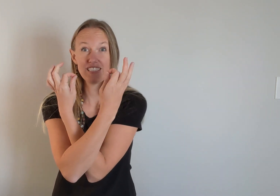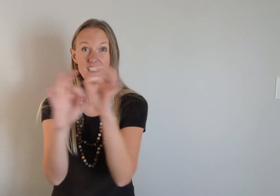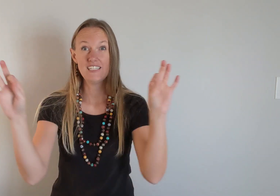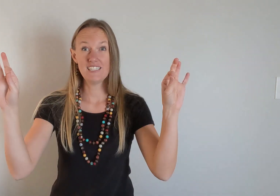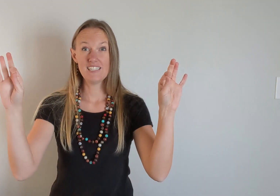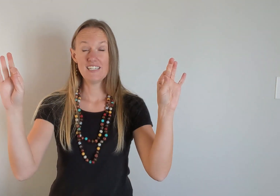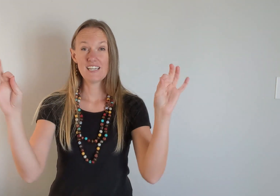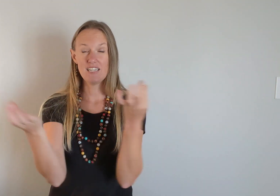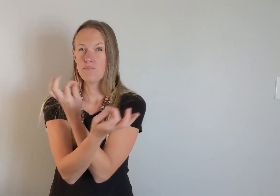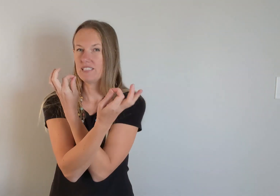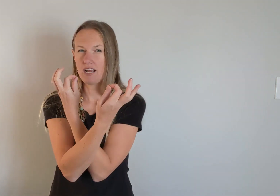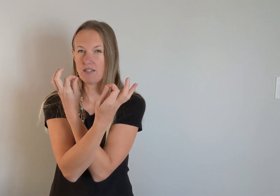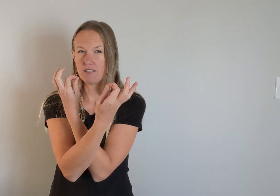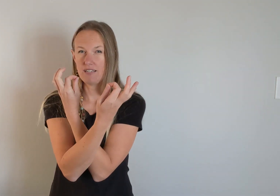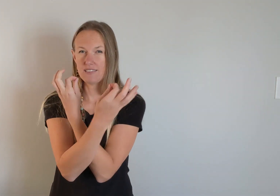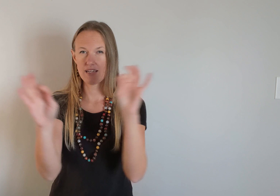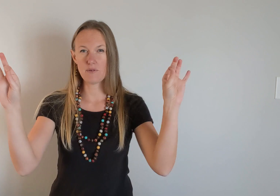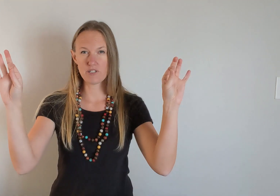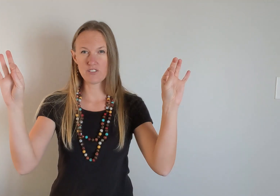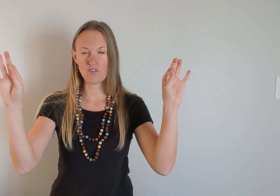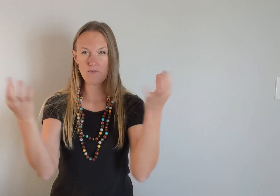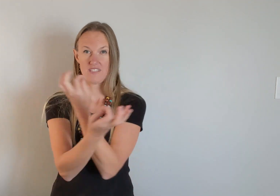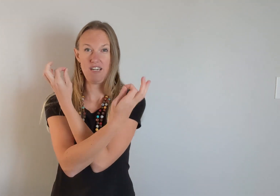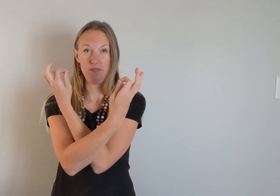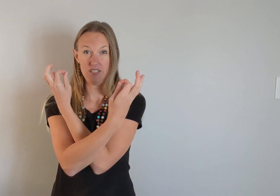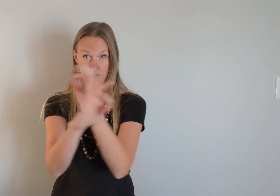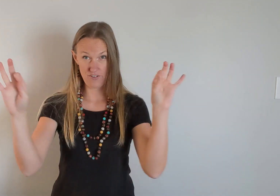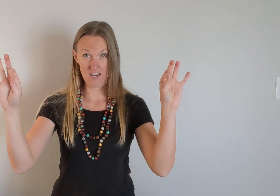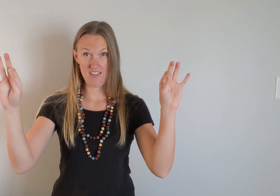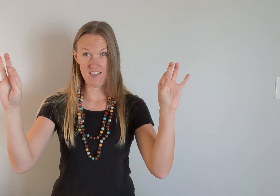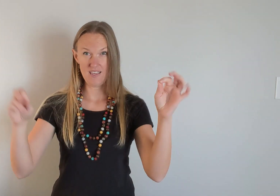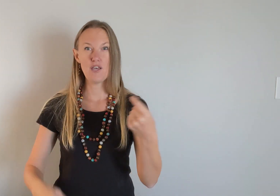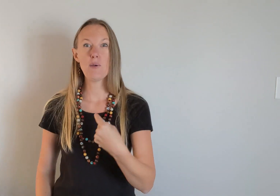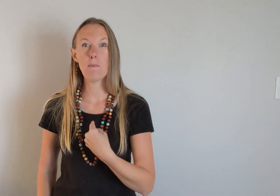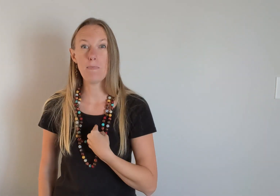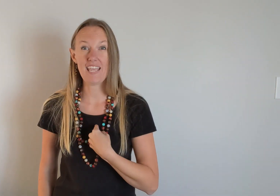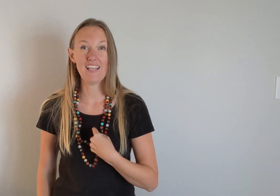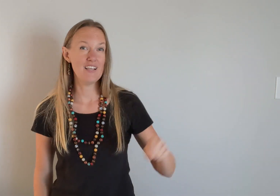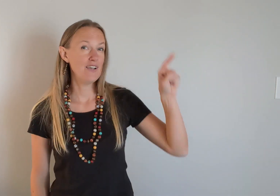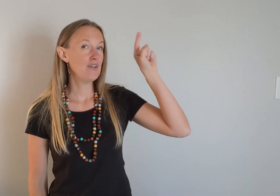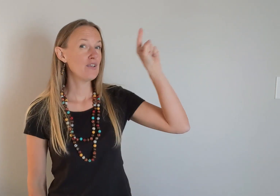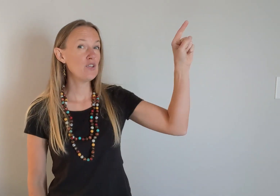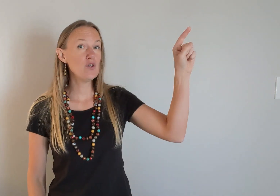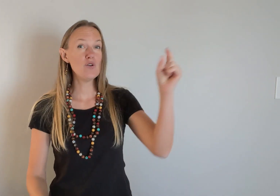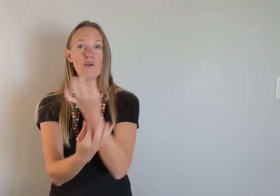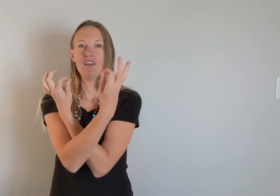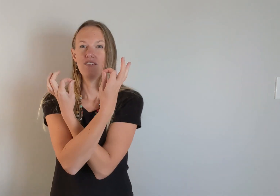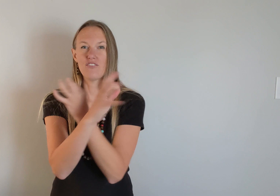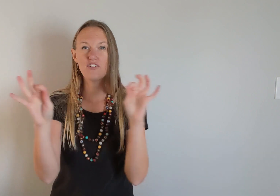F's, okay? But it's not in a person form this time, just free me. You